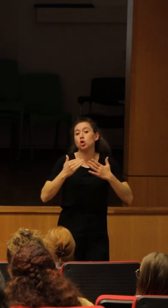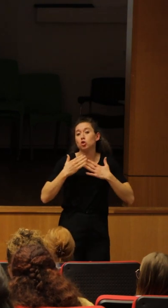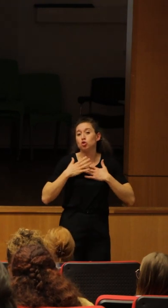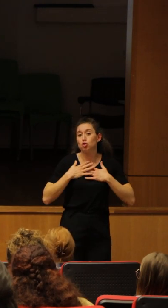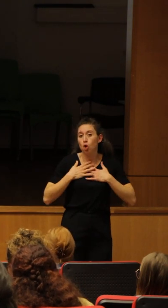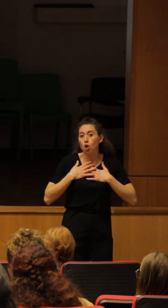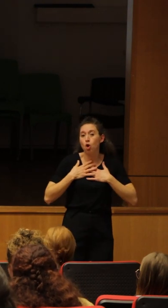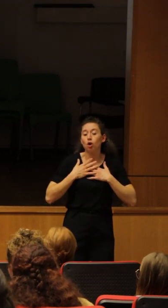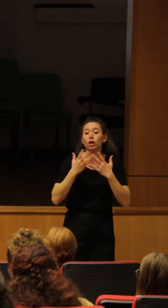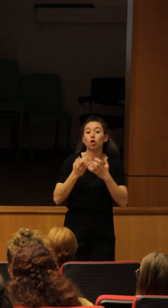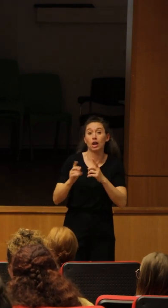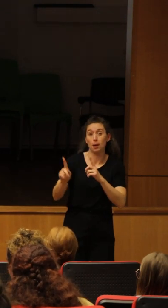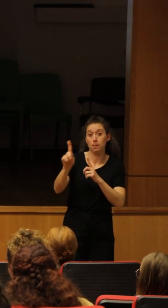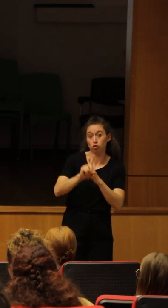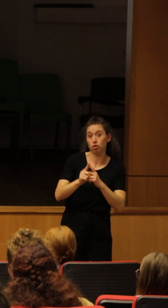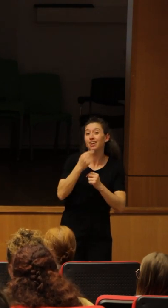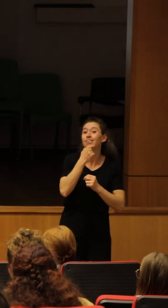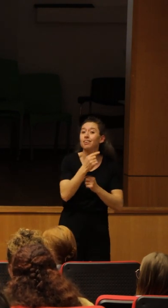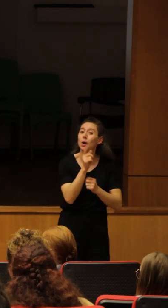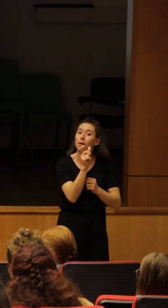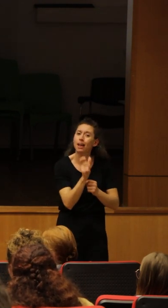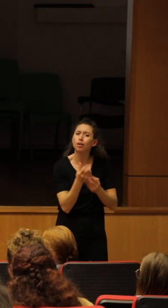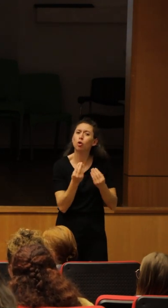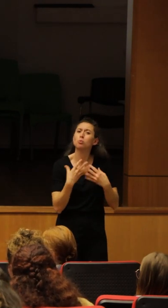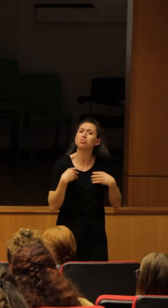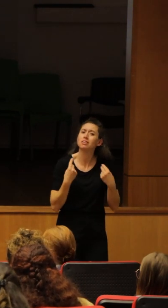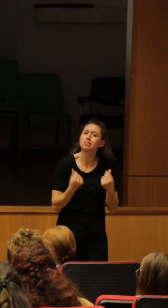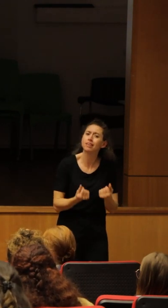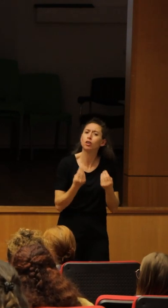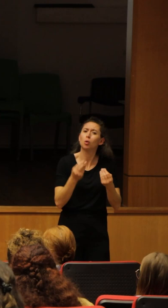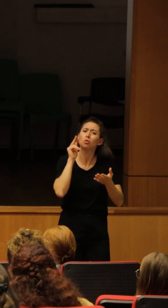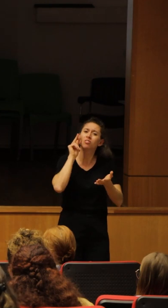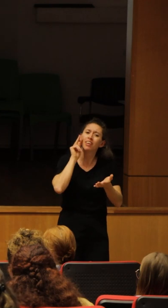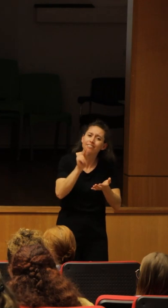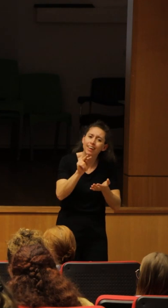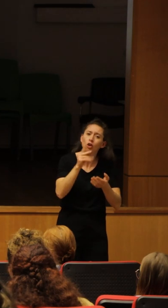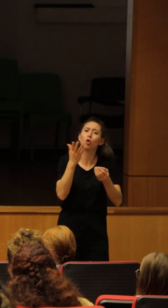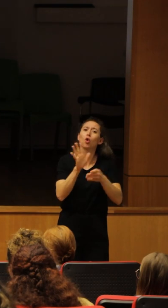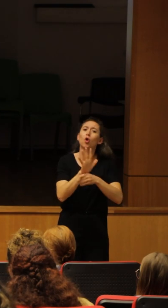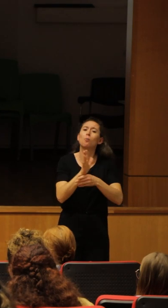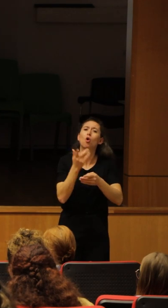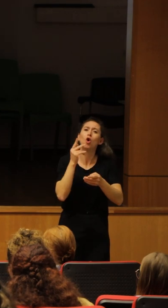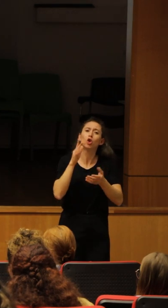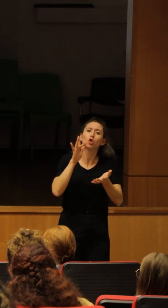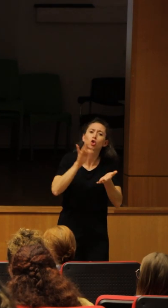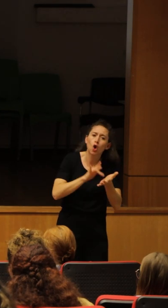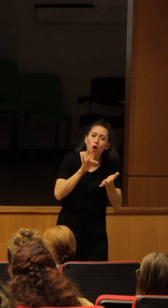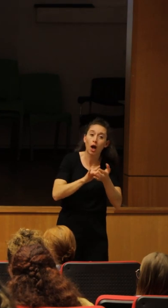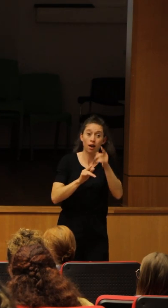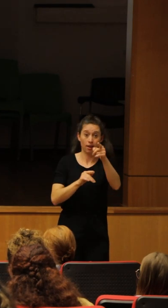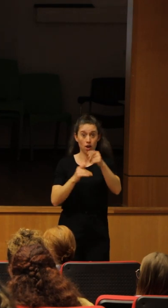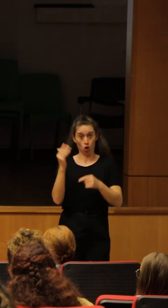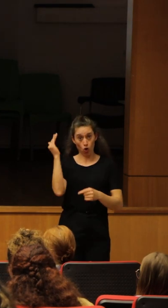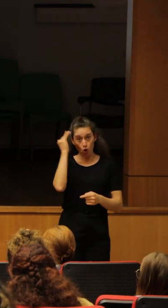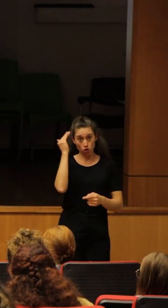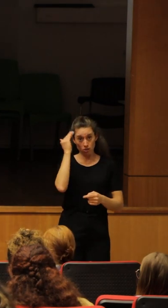ellos le pongan eso de cómo se ve, cómo se siente, cómo se toca, cómo se. And